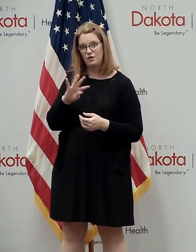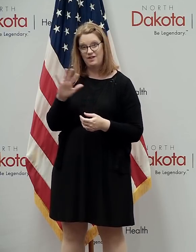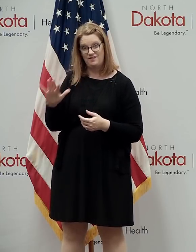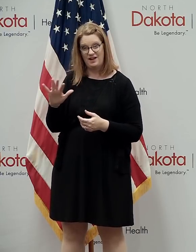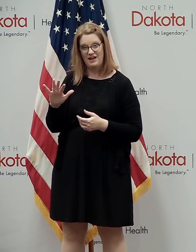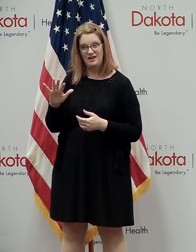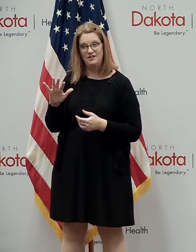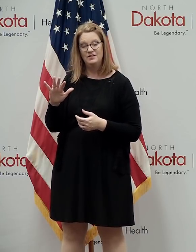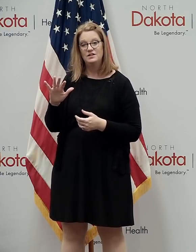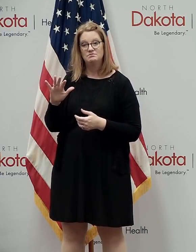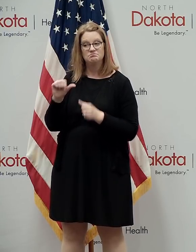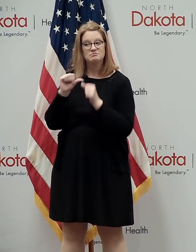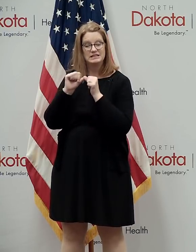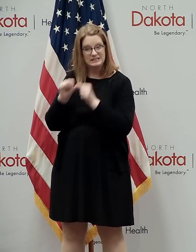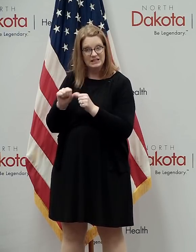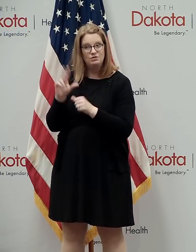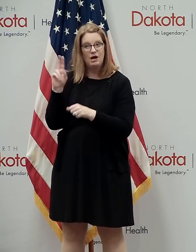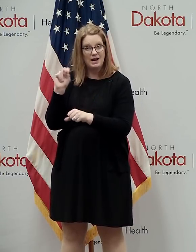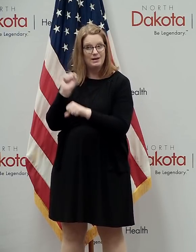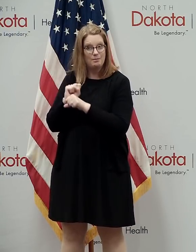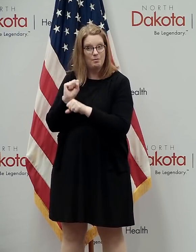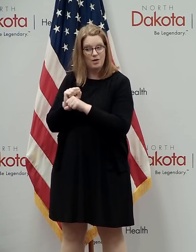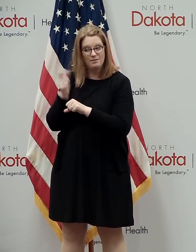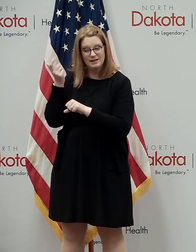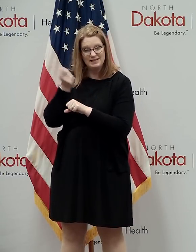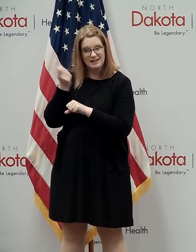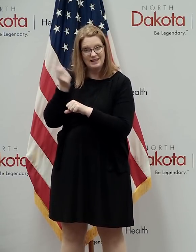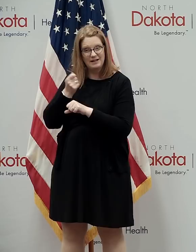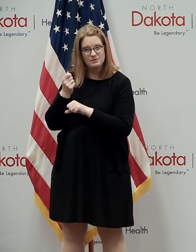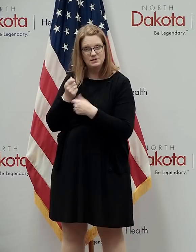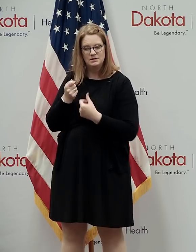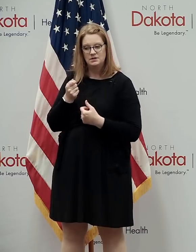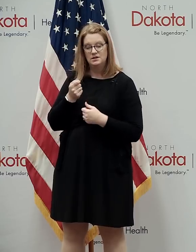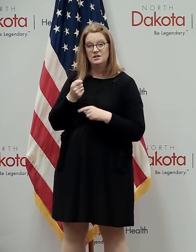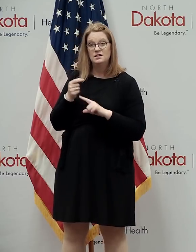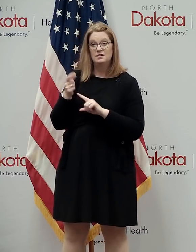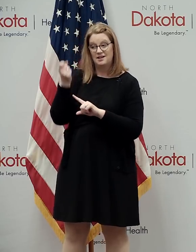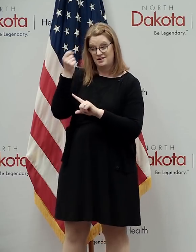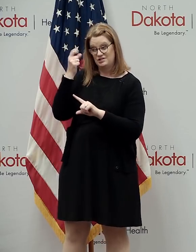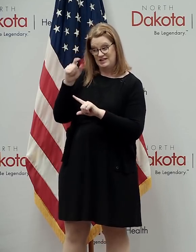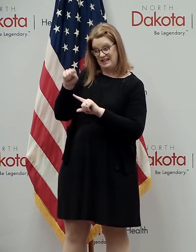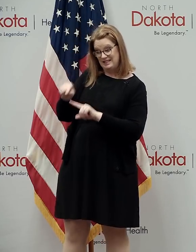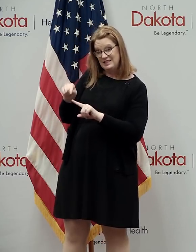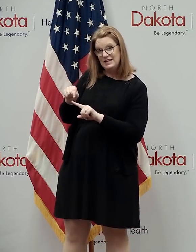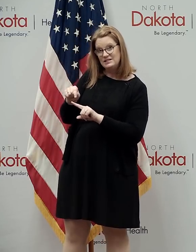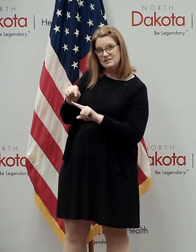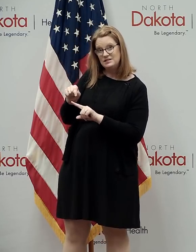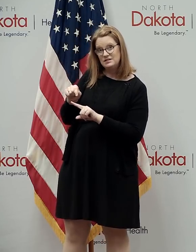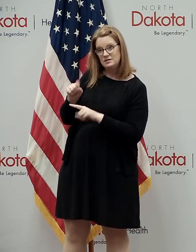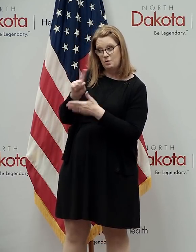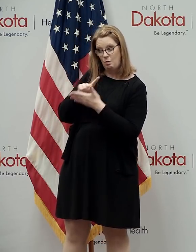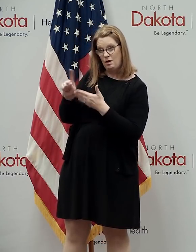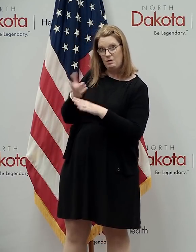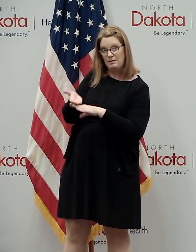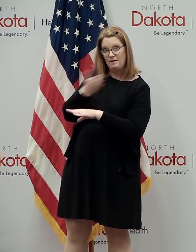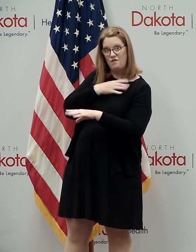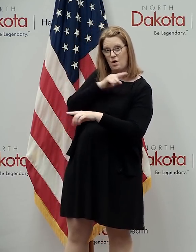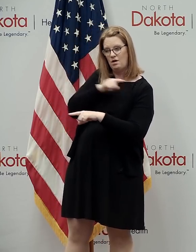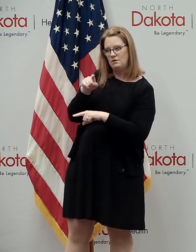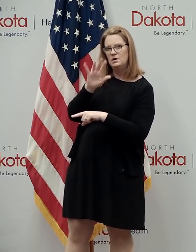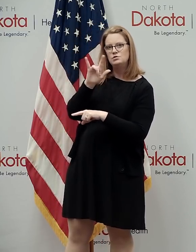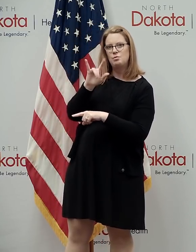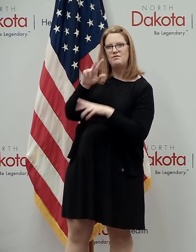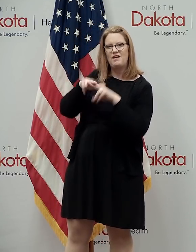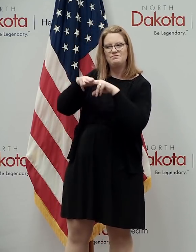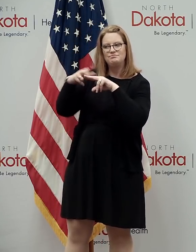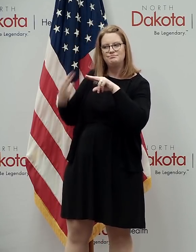33,645 continued unemployment claims, which is a 25% reduction from just 1 week earlier. Consumer